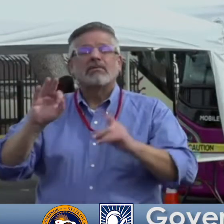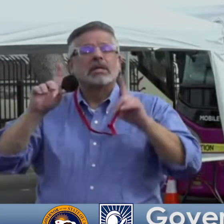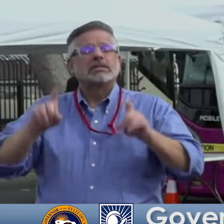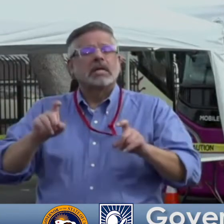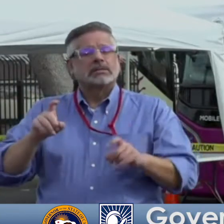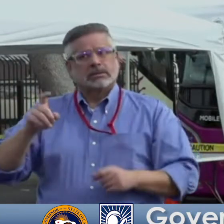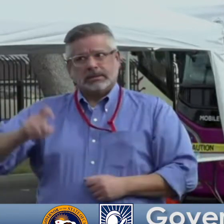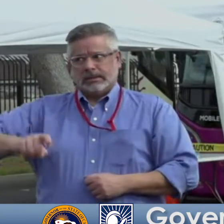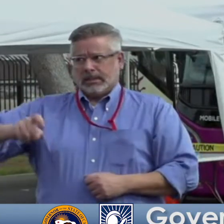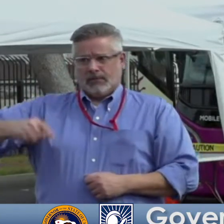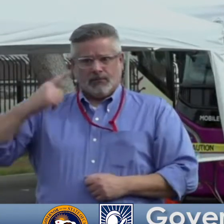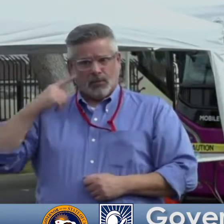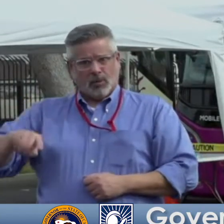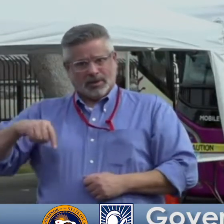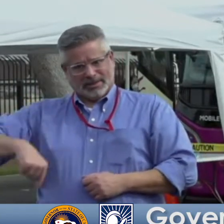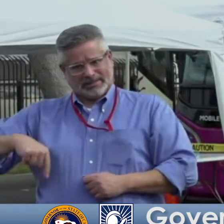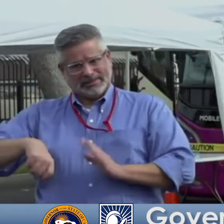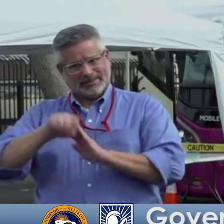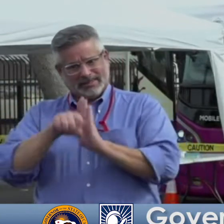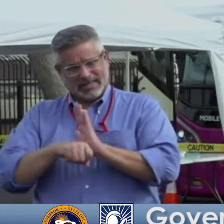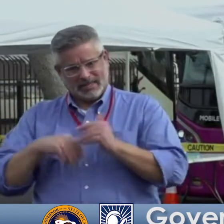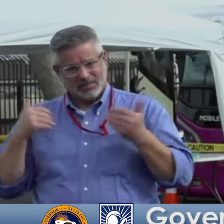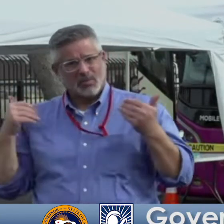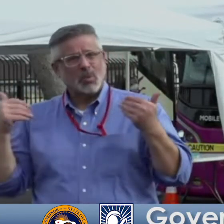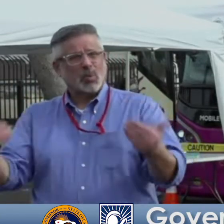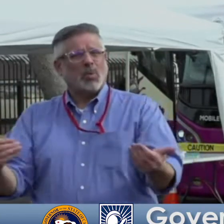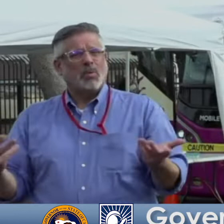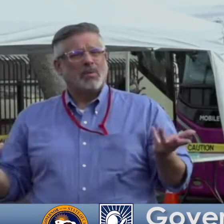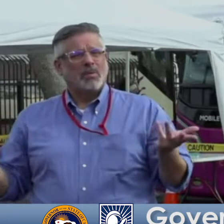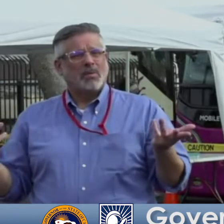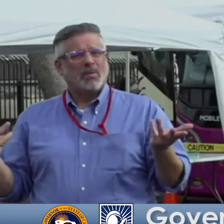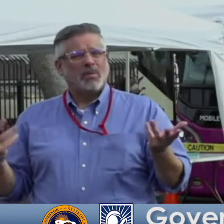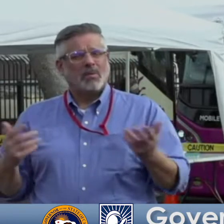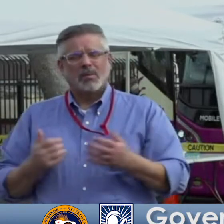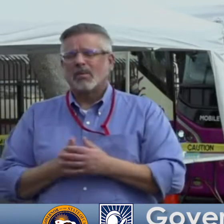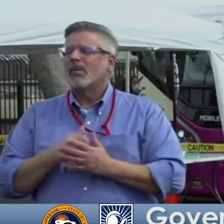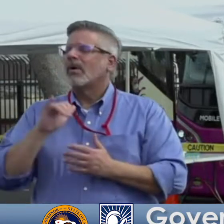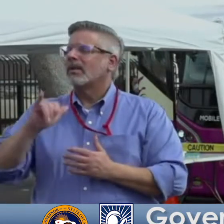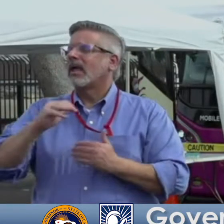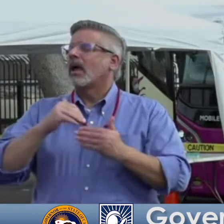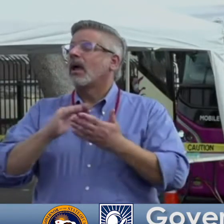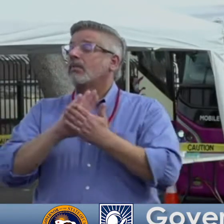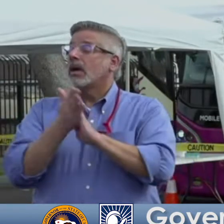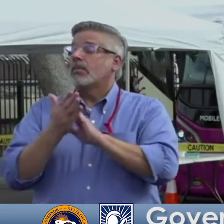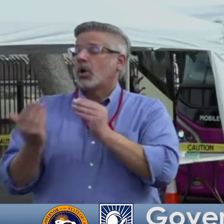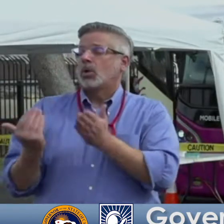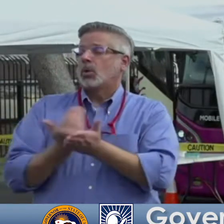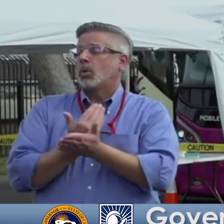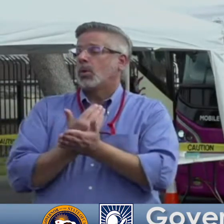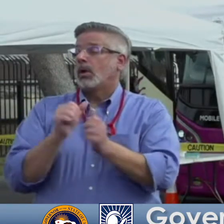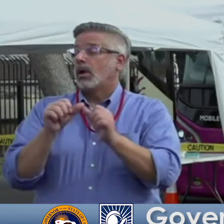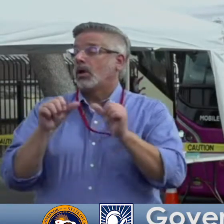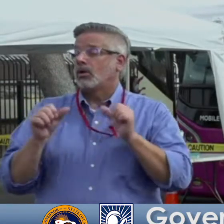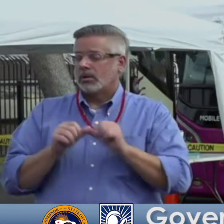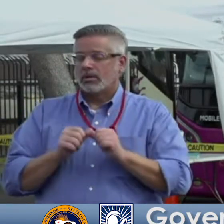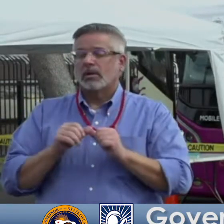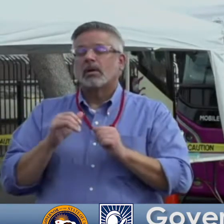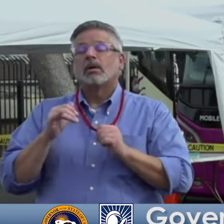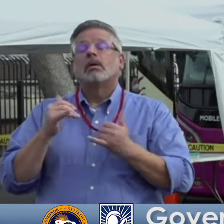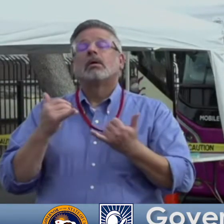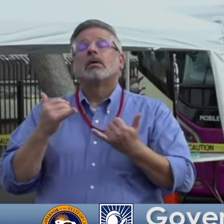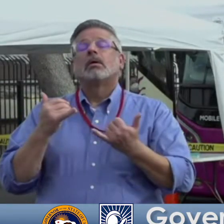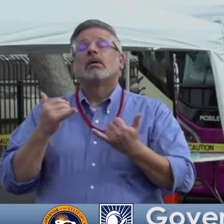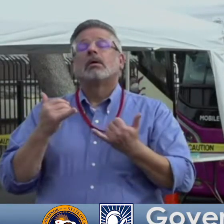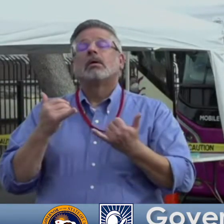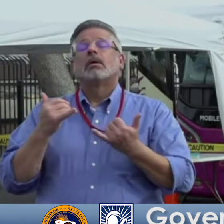that are necessary to move us out of this phase and into a new phase. As we turn the page to a new phase, let